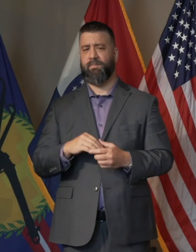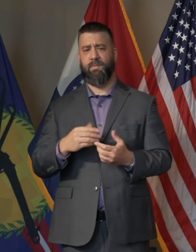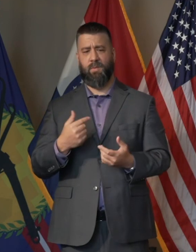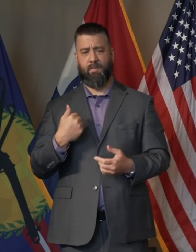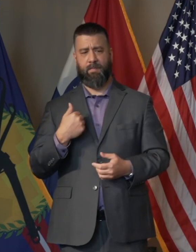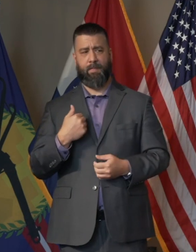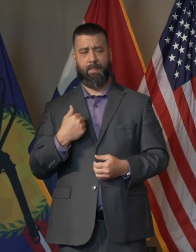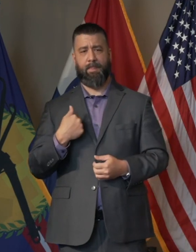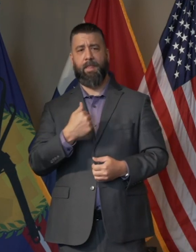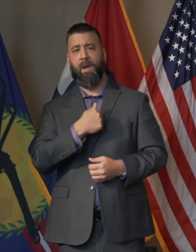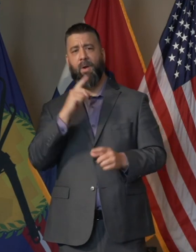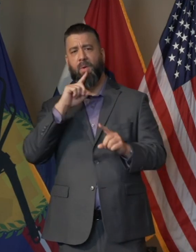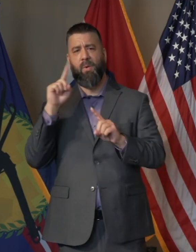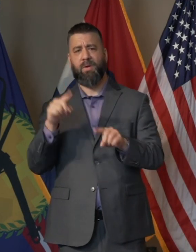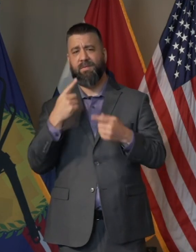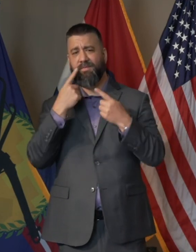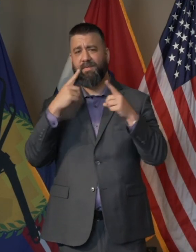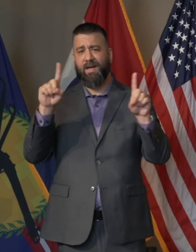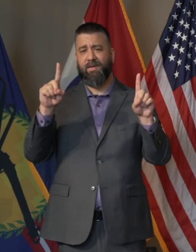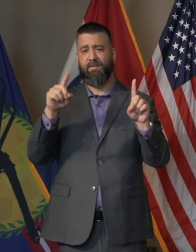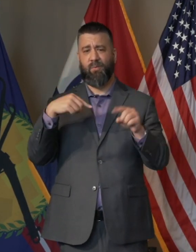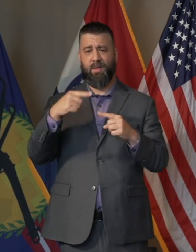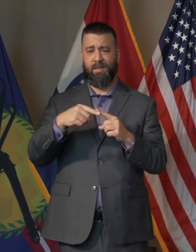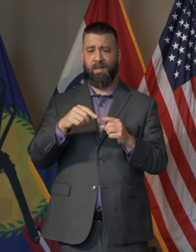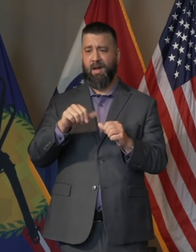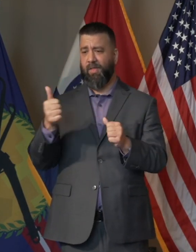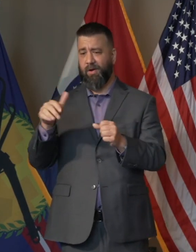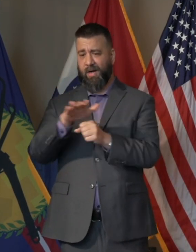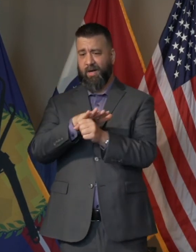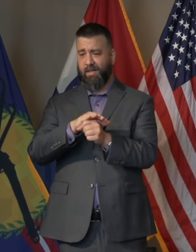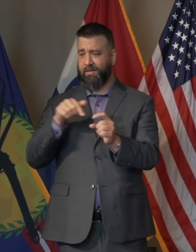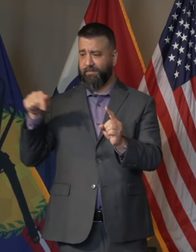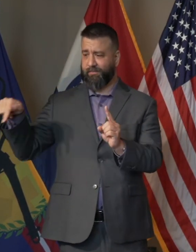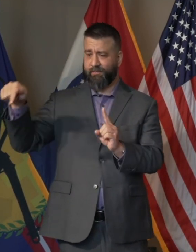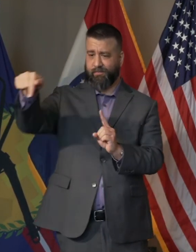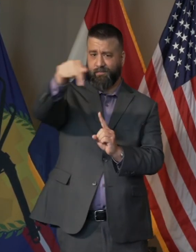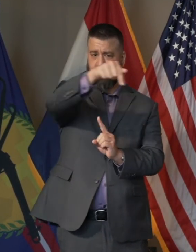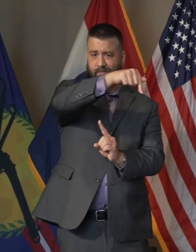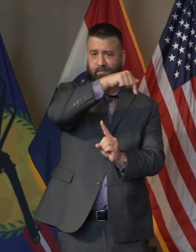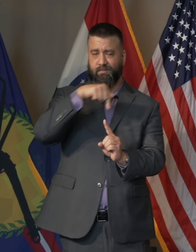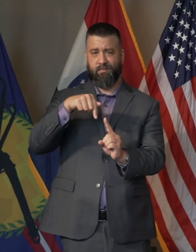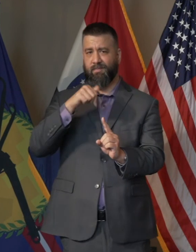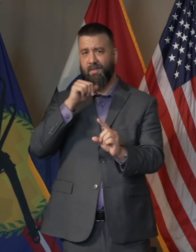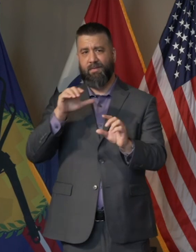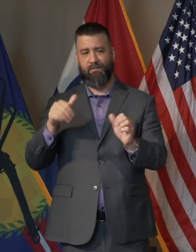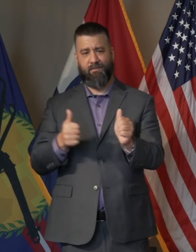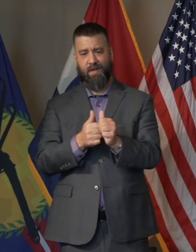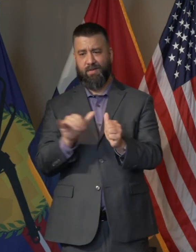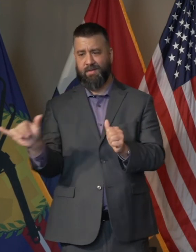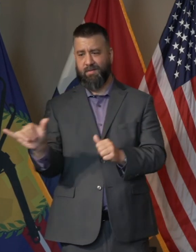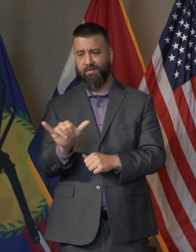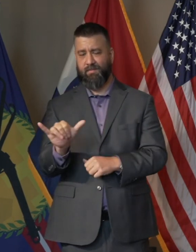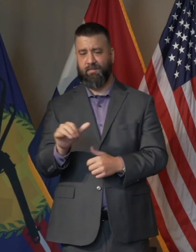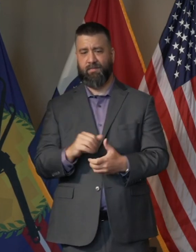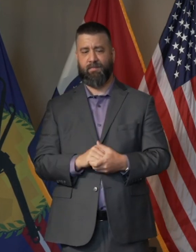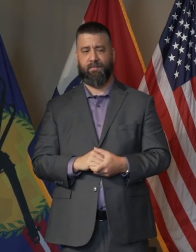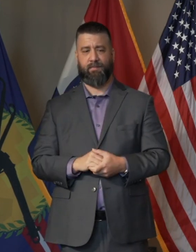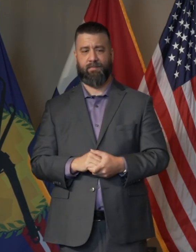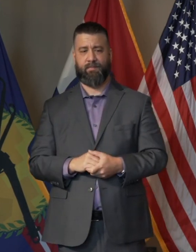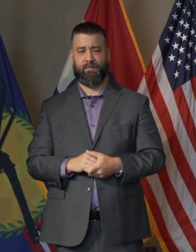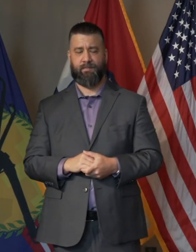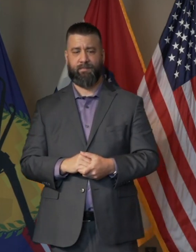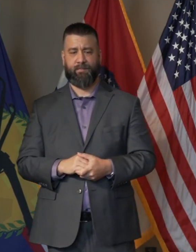same thing? The public health orders in St. Louis County that are in place when